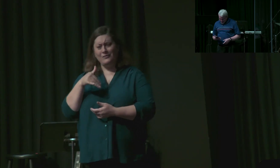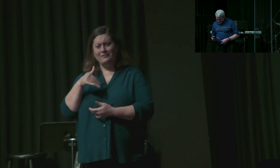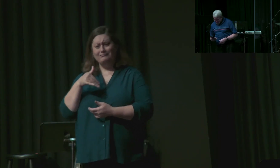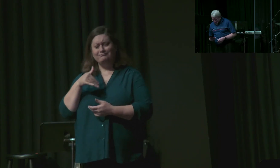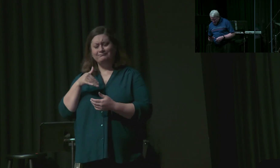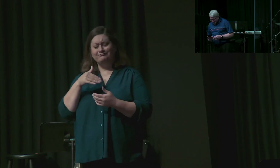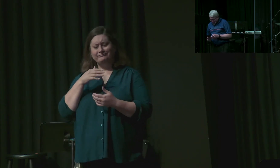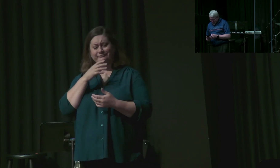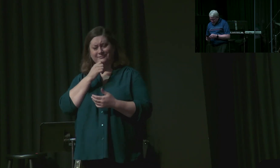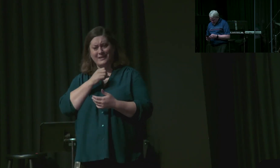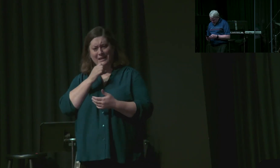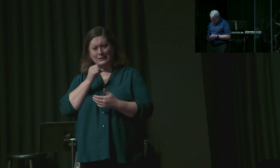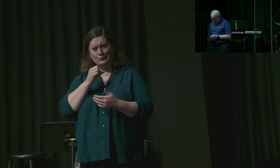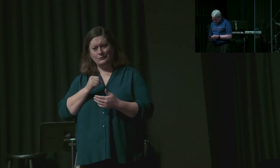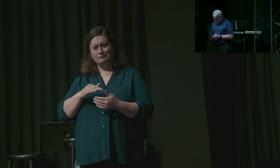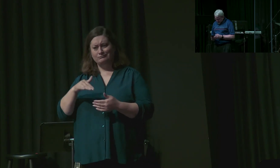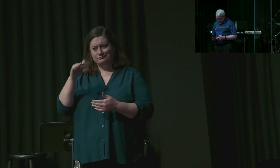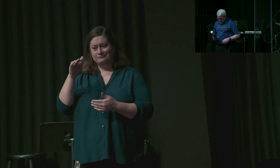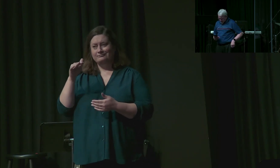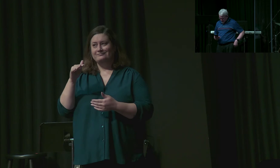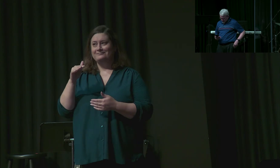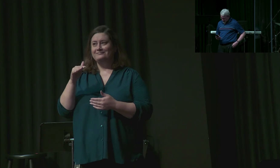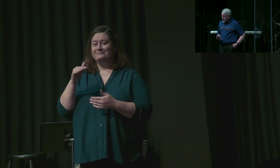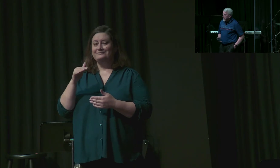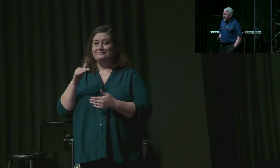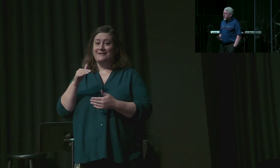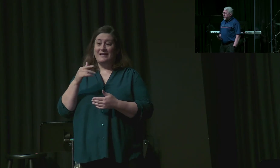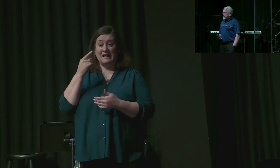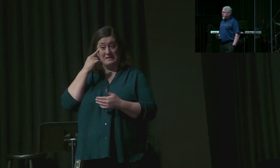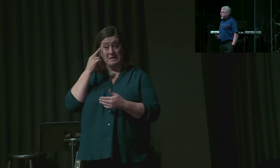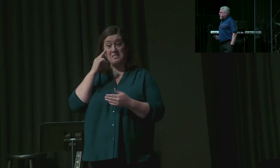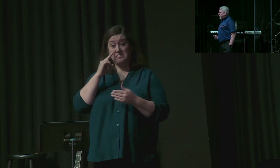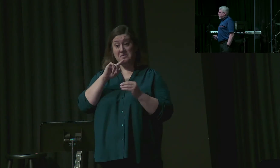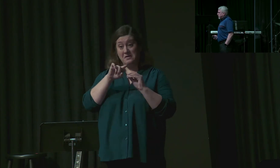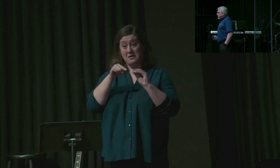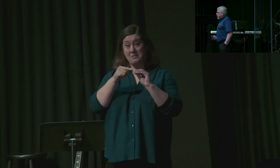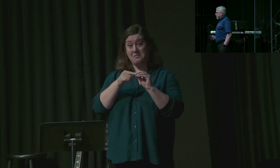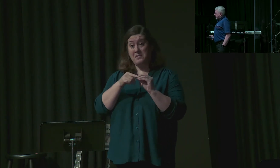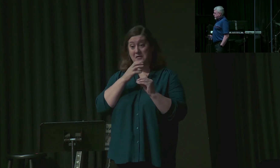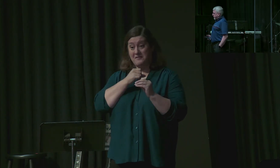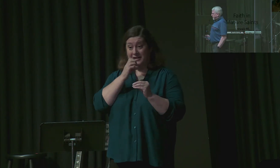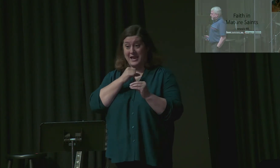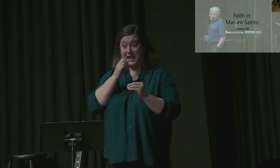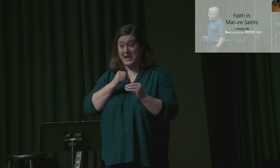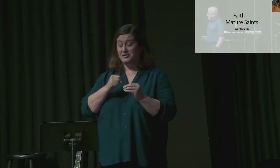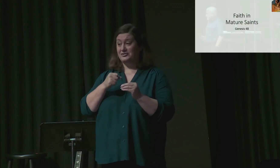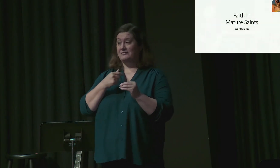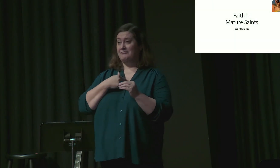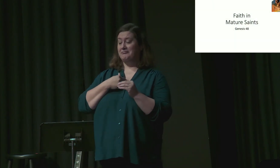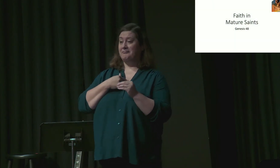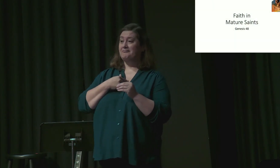The title of this sermon is Faith in Mature Saints. Used to be something I looked forward to.